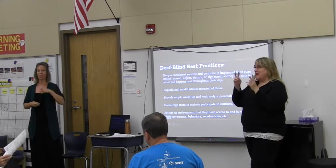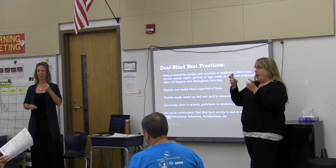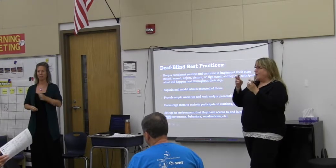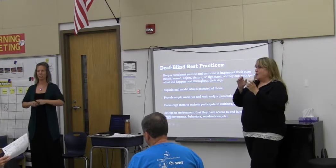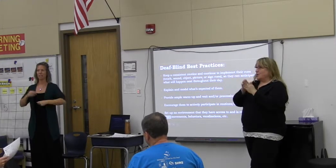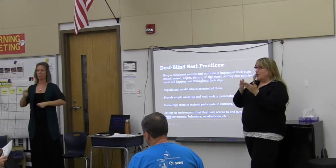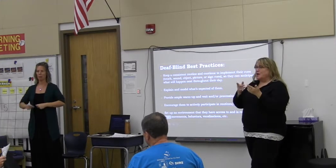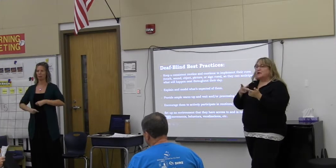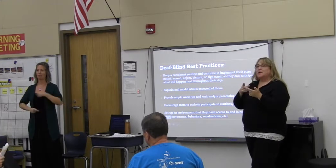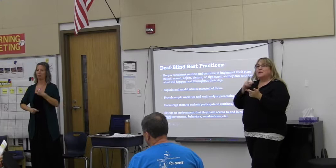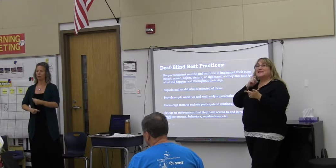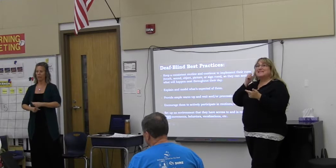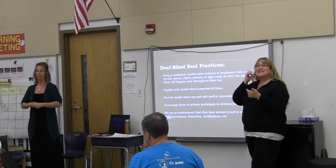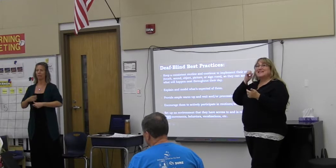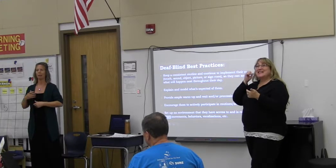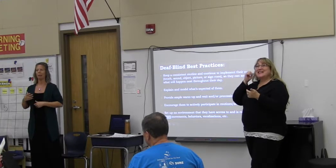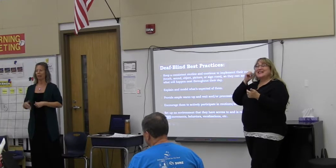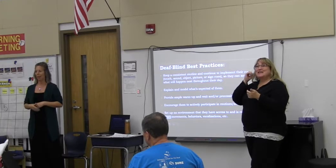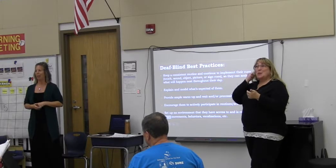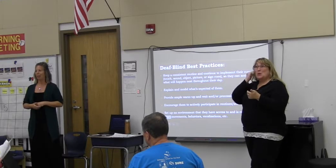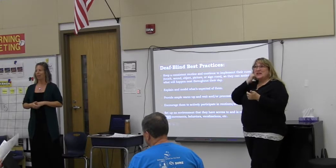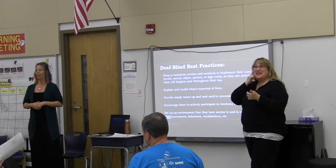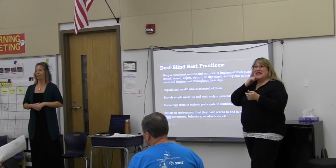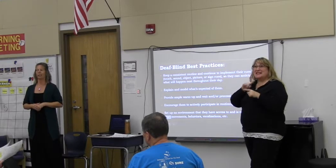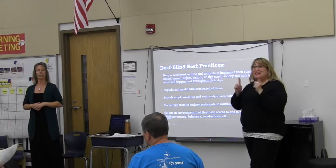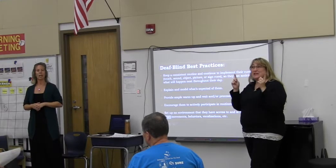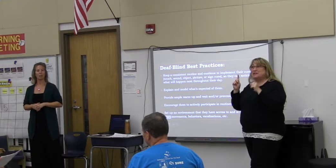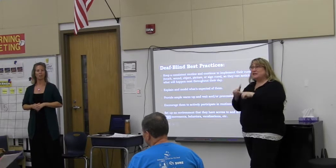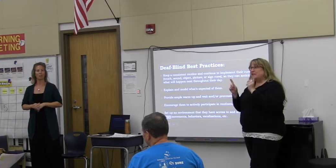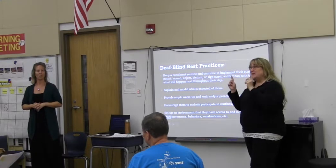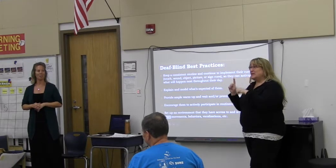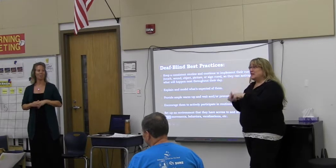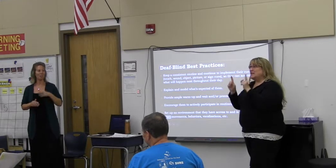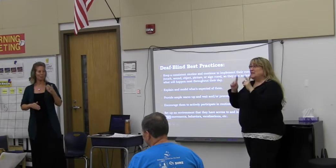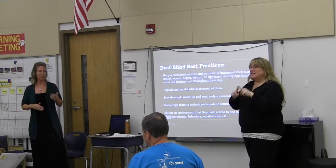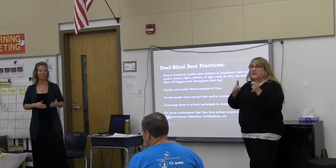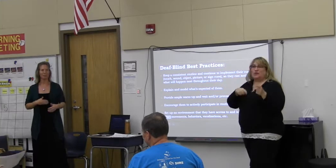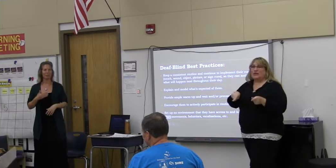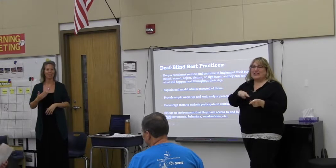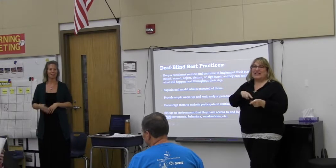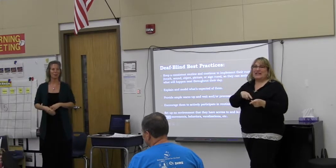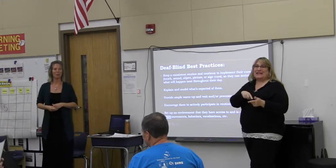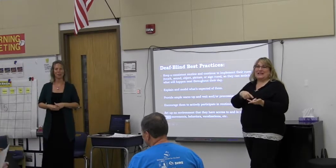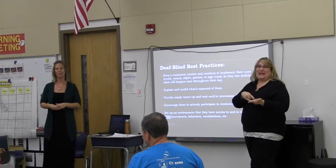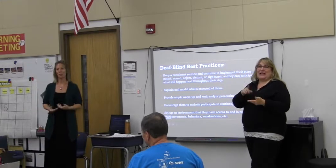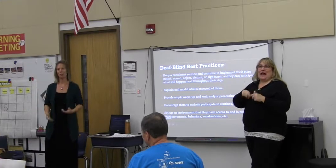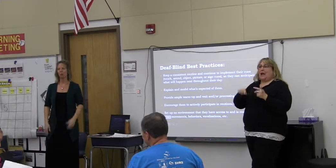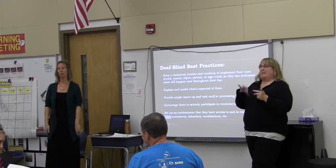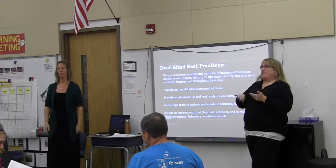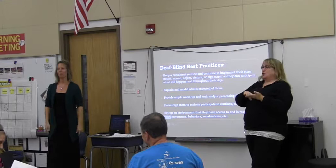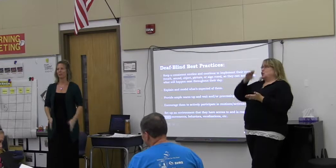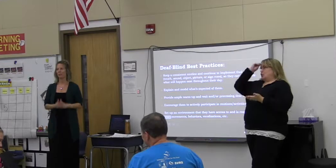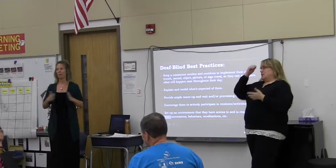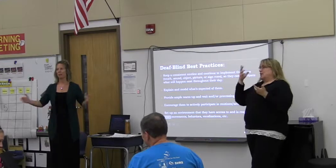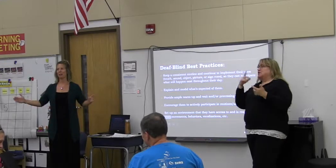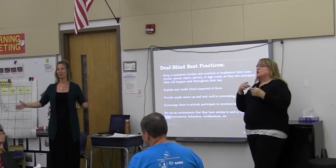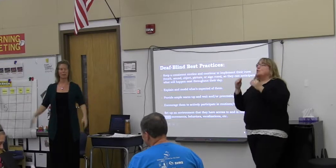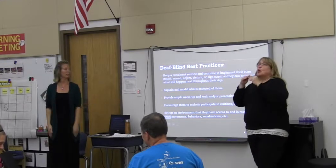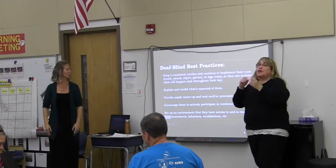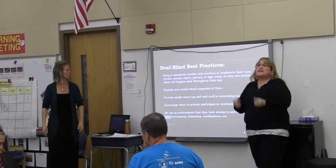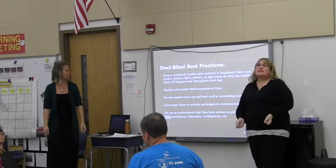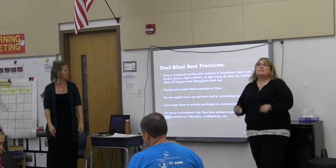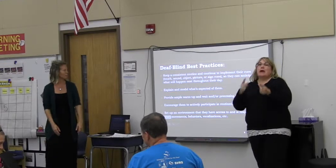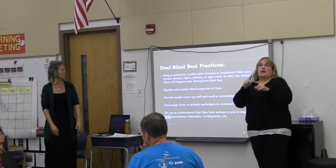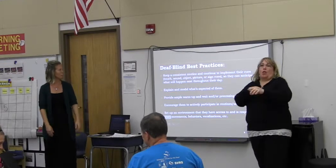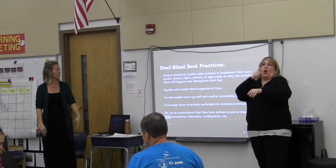unfortunately, when it switches up every single day, that's not great for them building those concepts on things. So the more you can spend on it, the